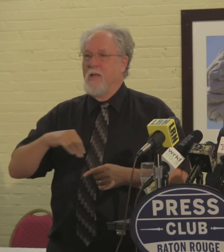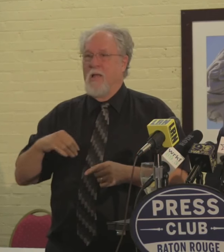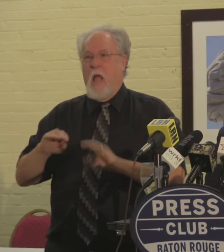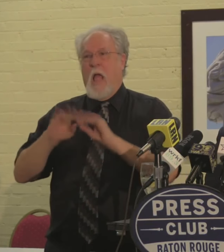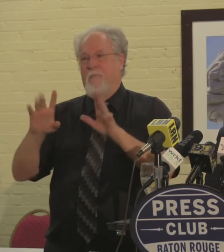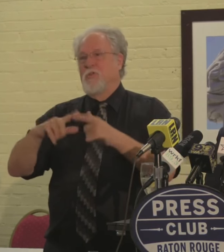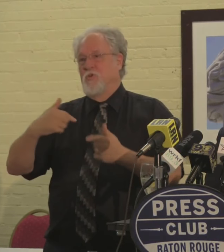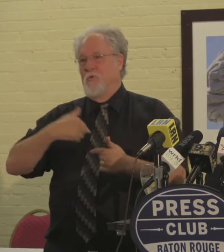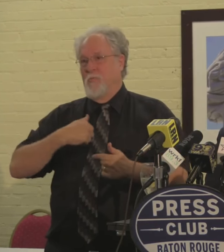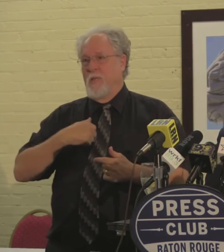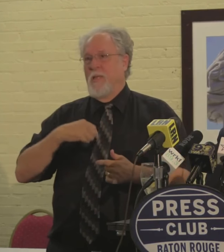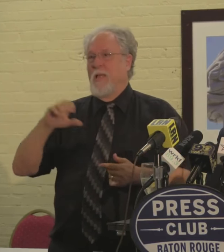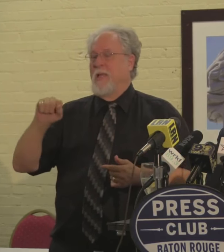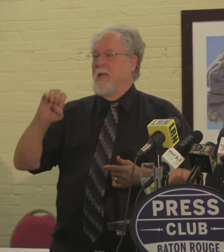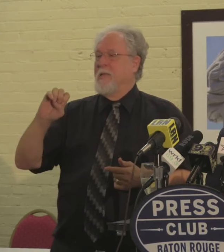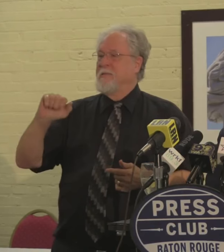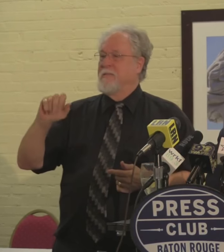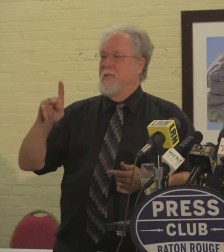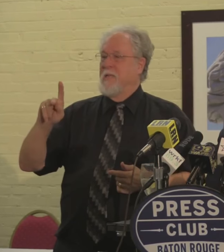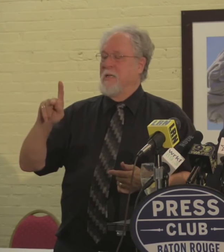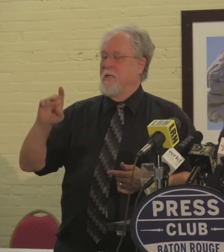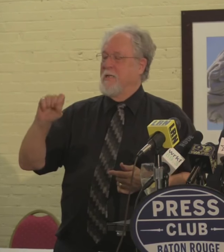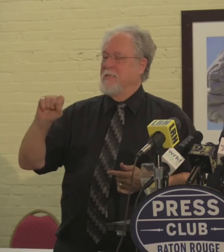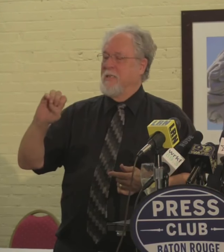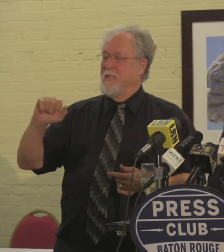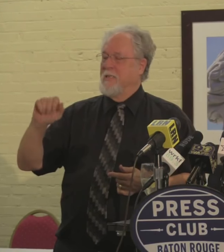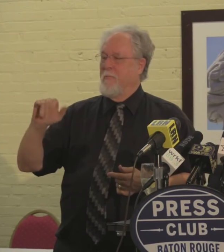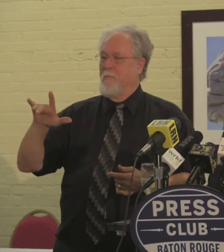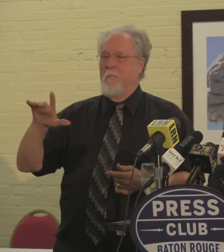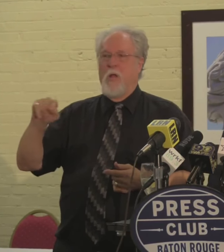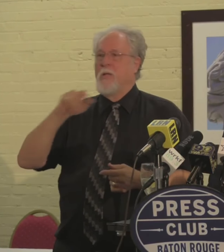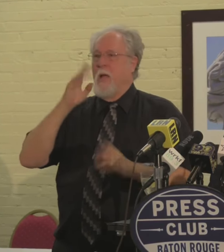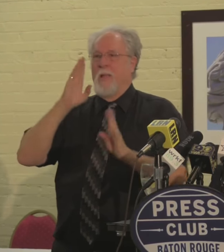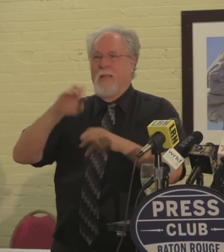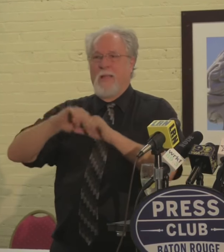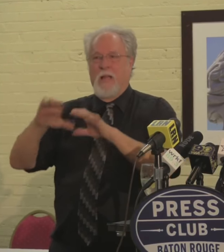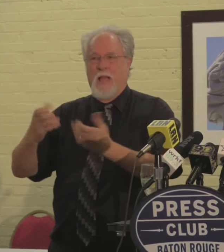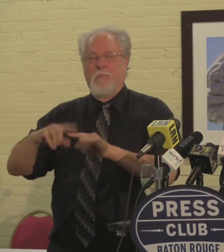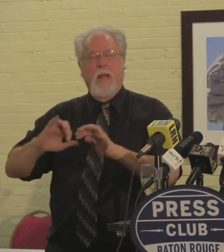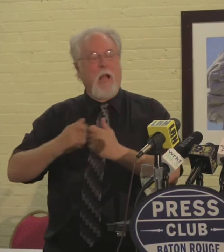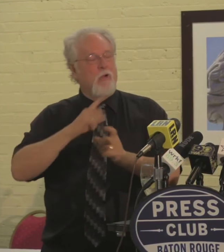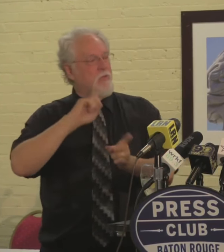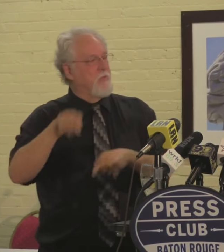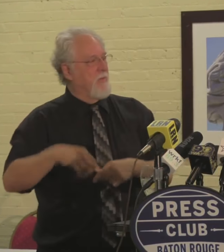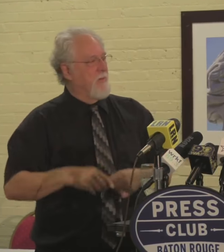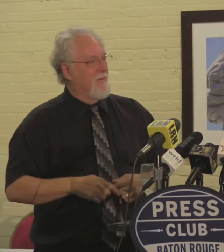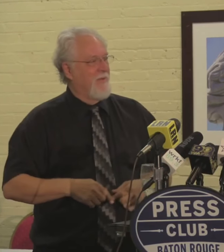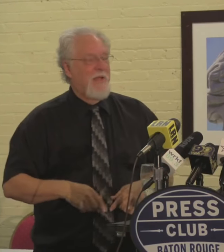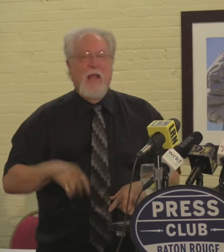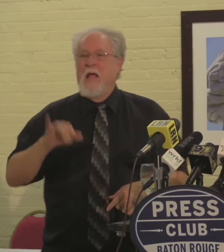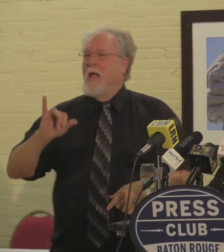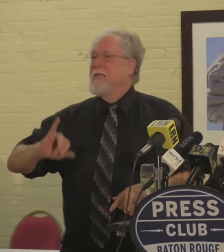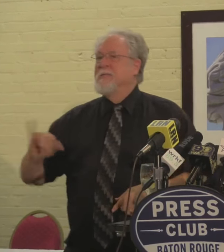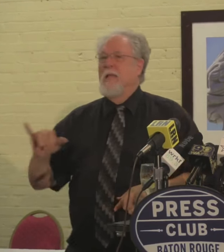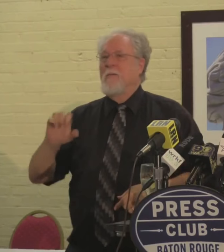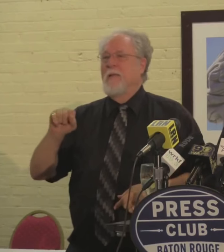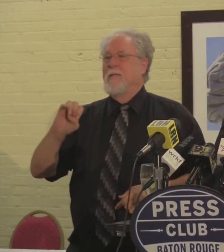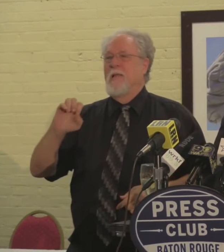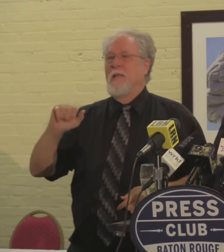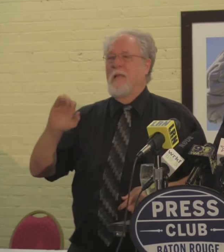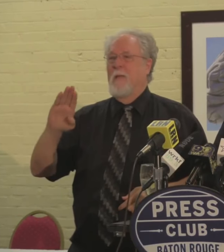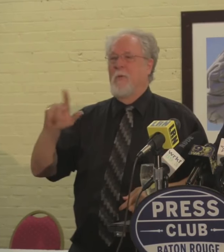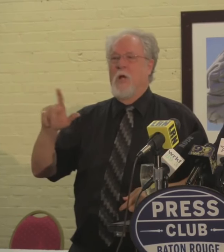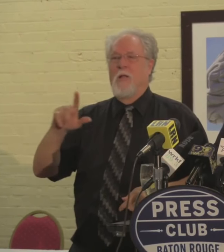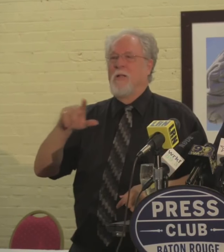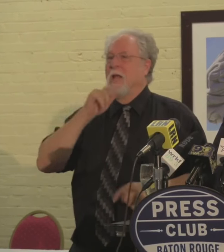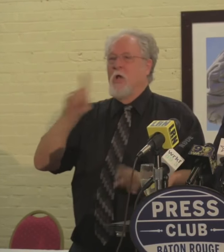obvious to me Mr. Seabaugh wasn't paying attention in class. But how do you respond? Well, that's the same Mr. Seabaugh that said I didn't go to